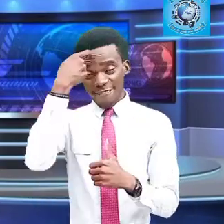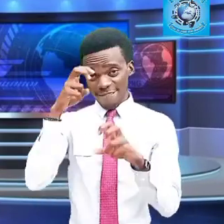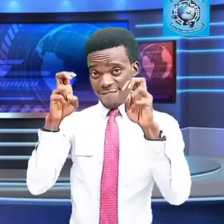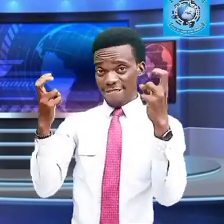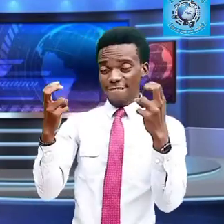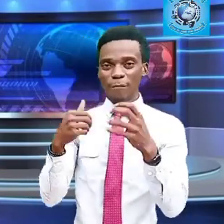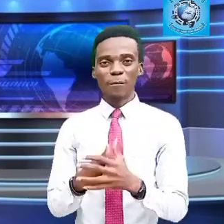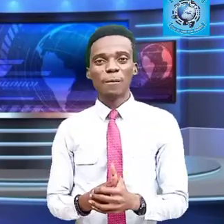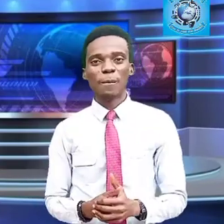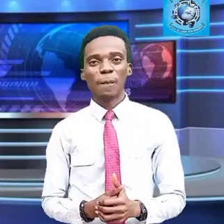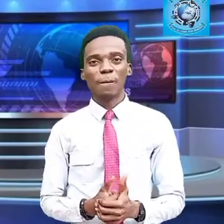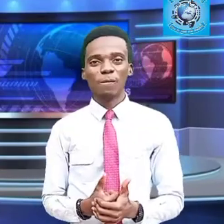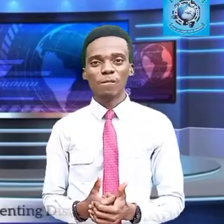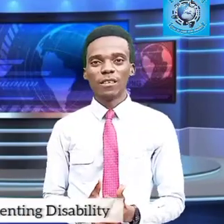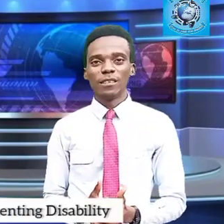the headlines.